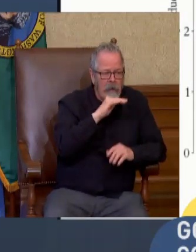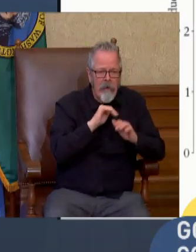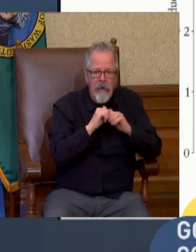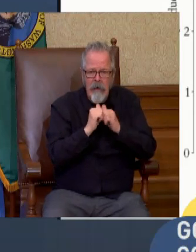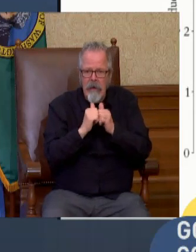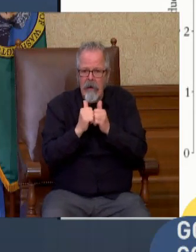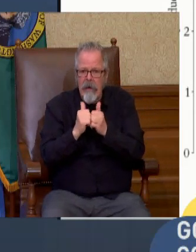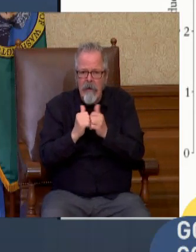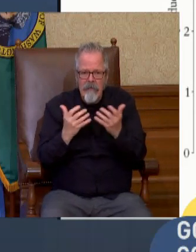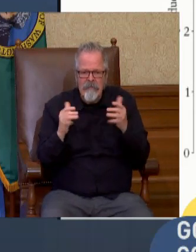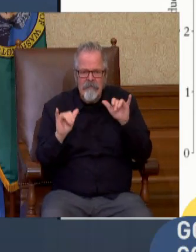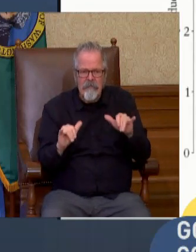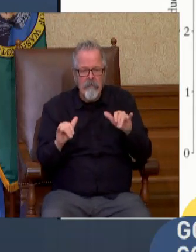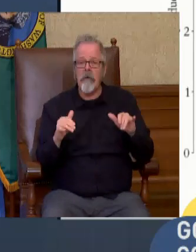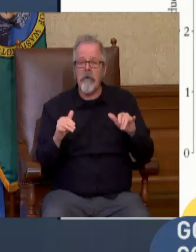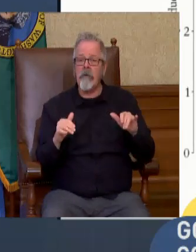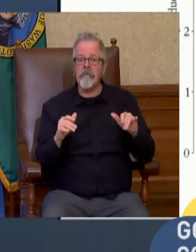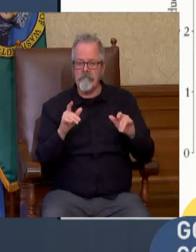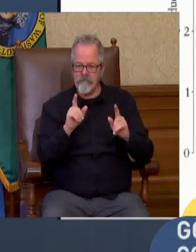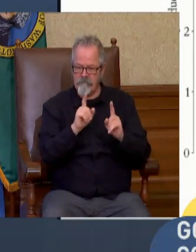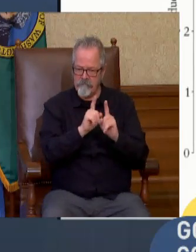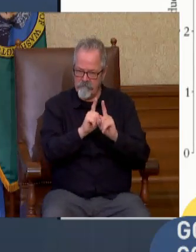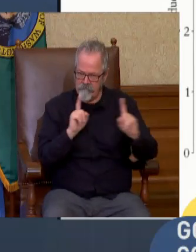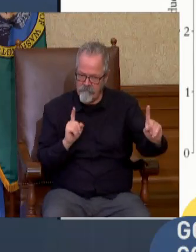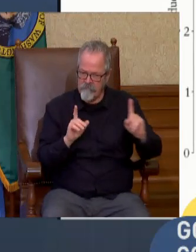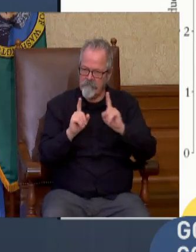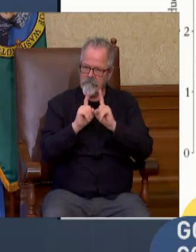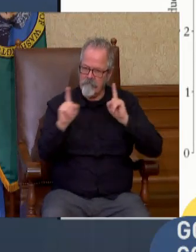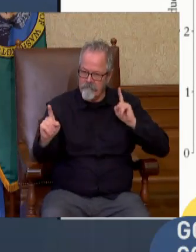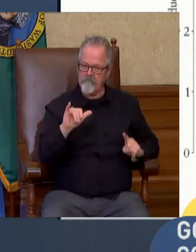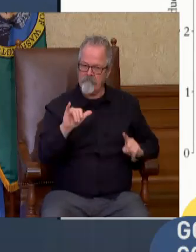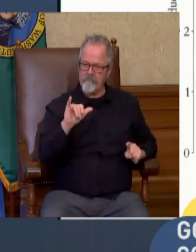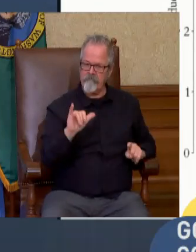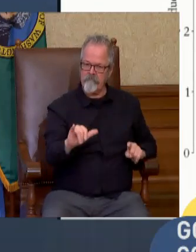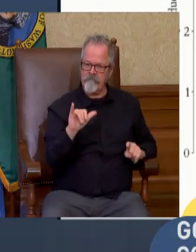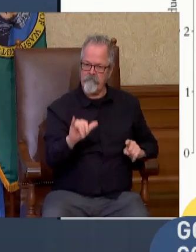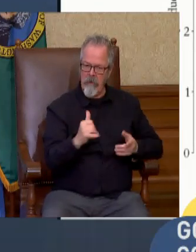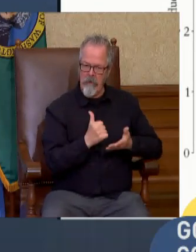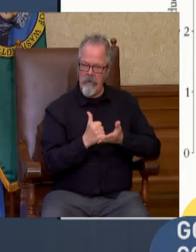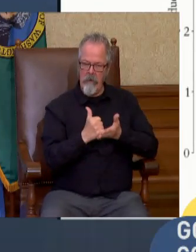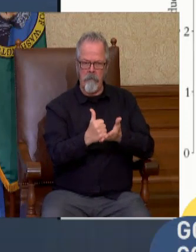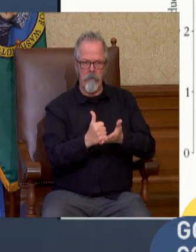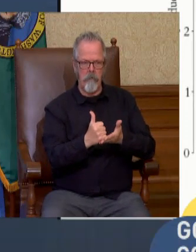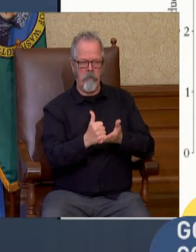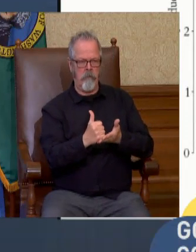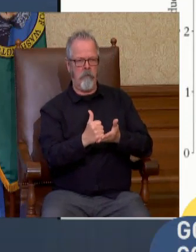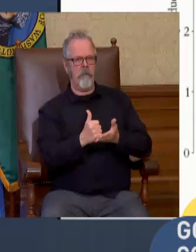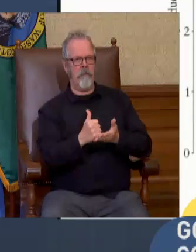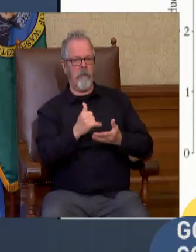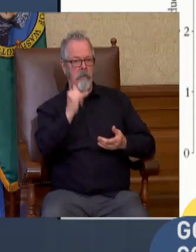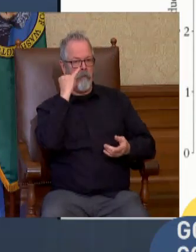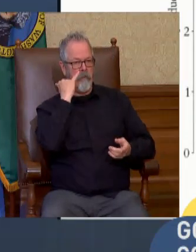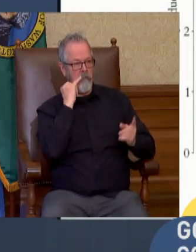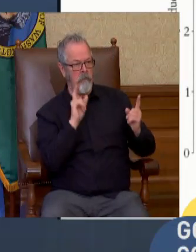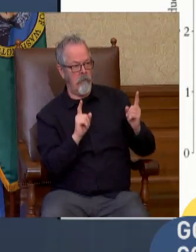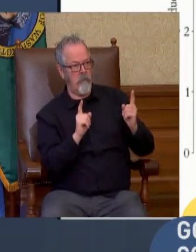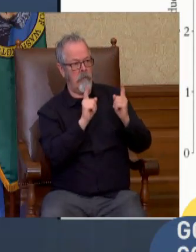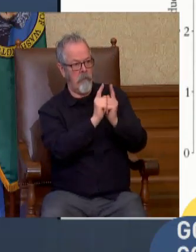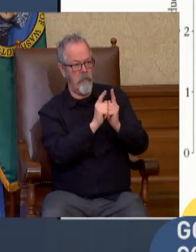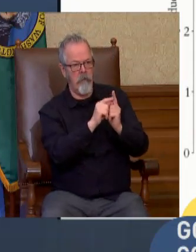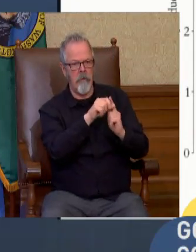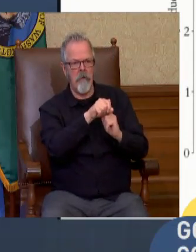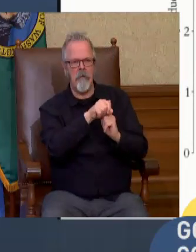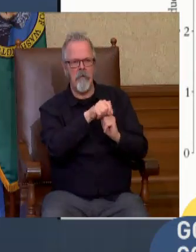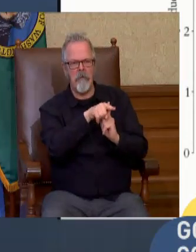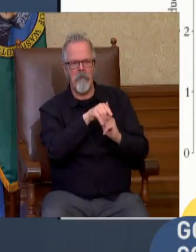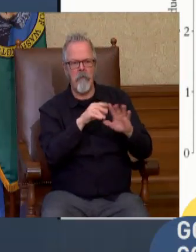infection rate. But if we remove the social distancing, that number is just going to go back up again, according to the epidemiologists, and we'll